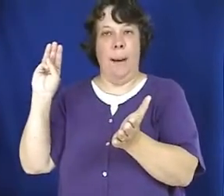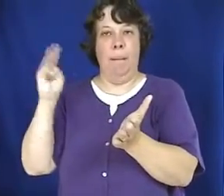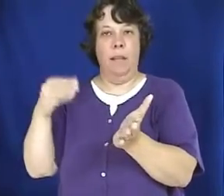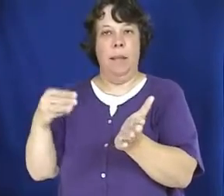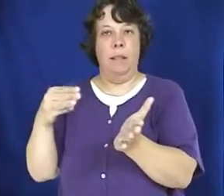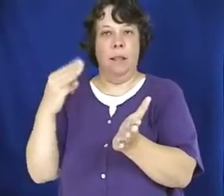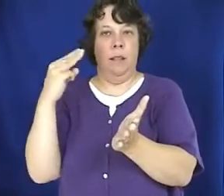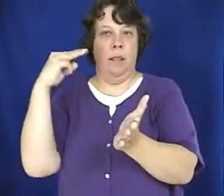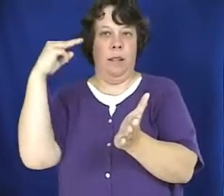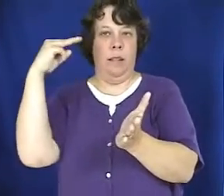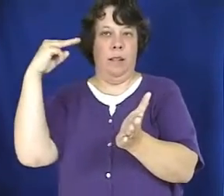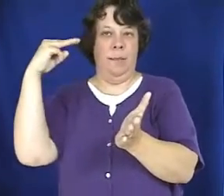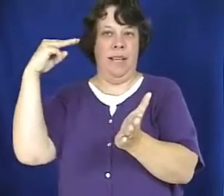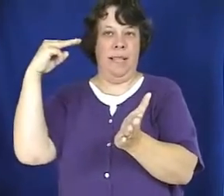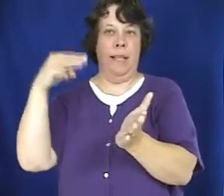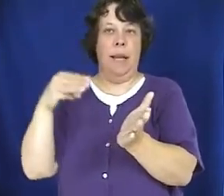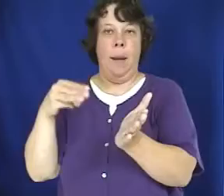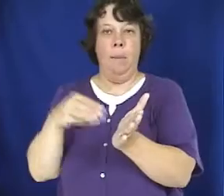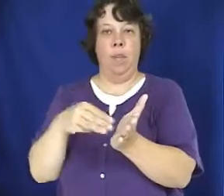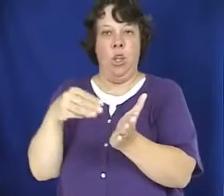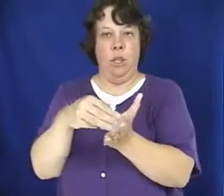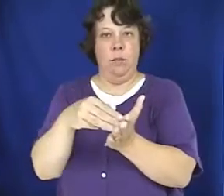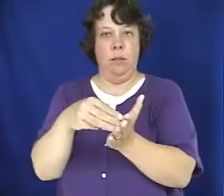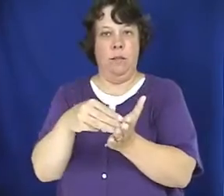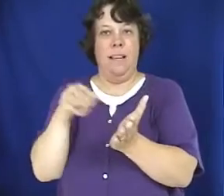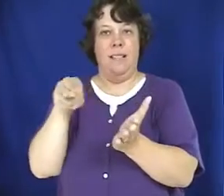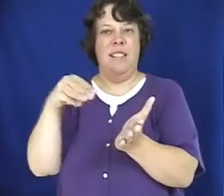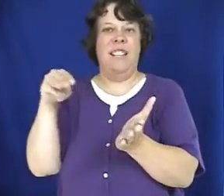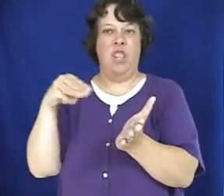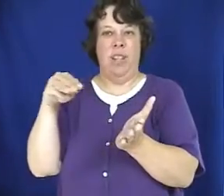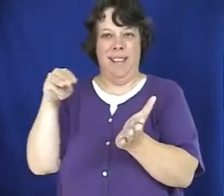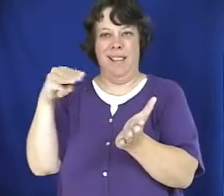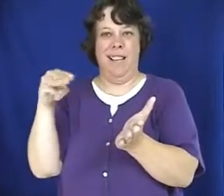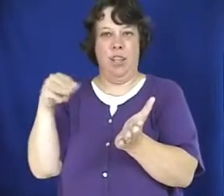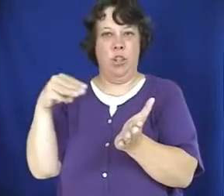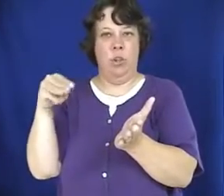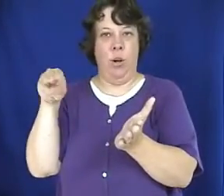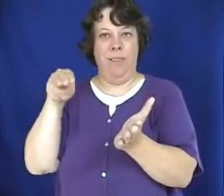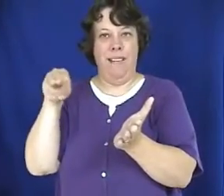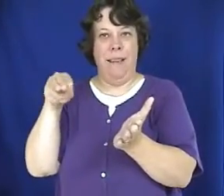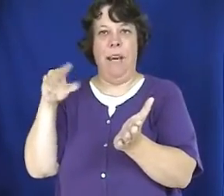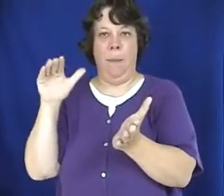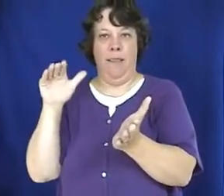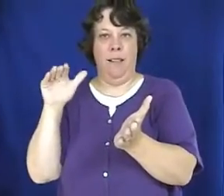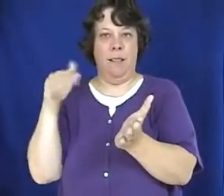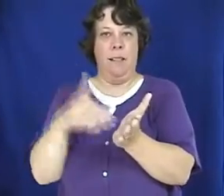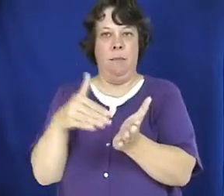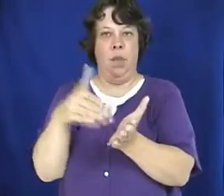M, extended M, million. That's initialized English. You don't need the M. This is